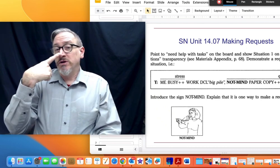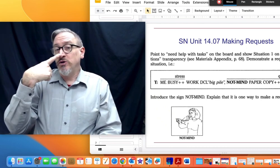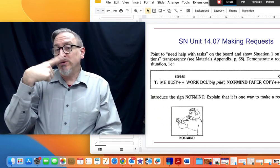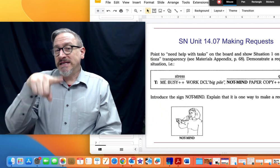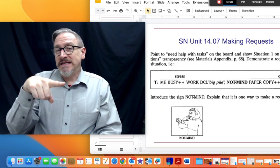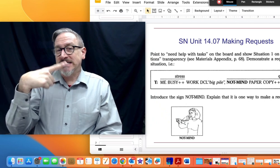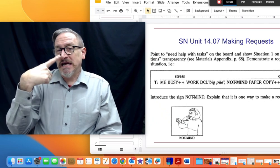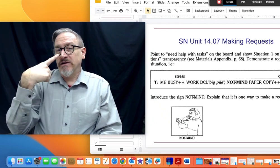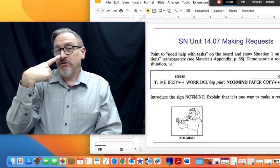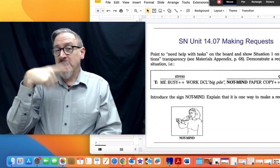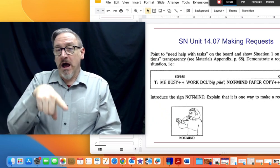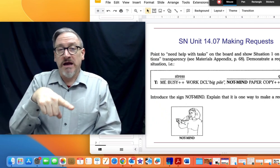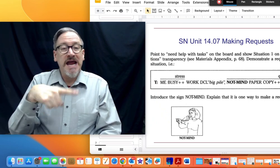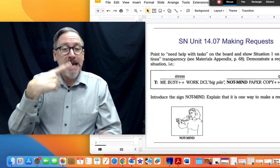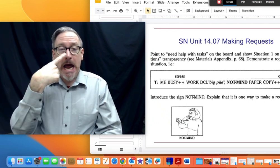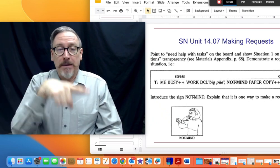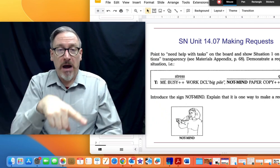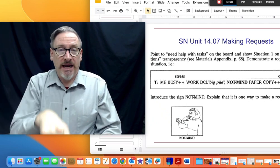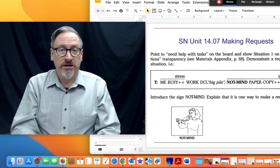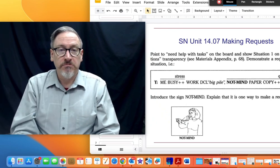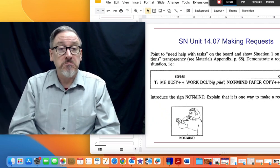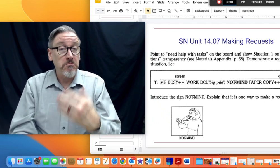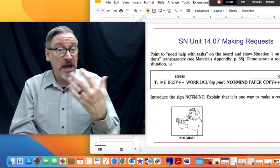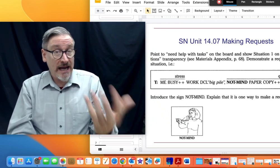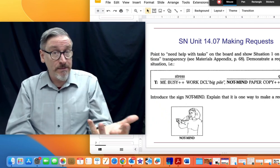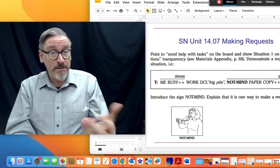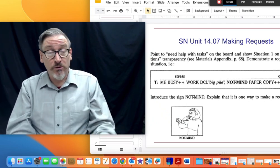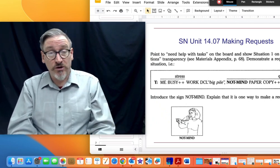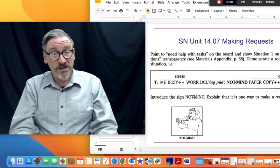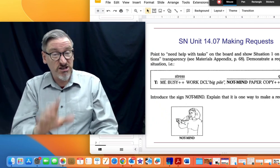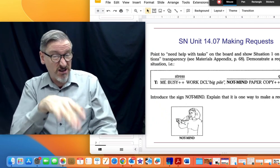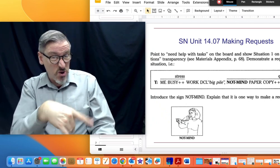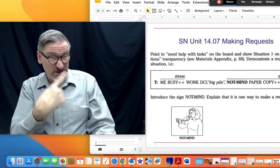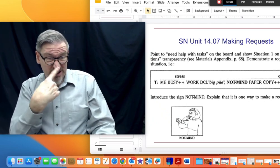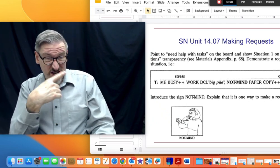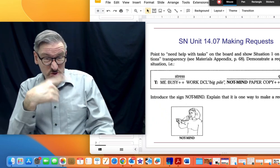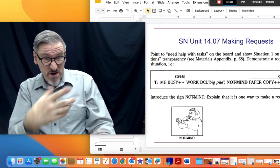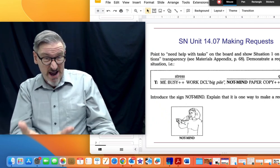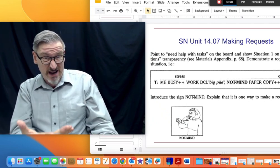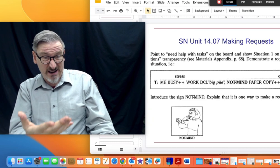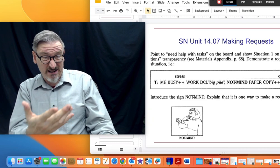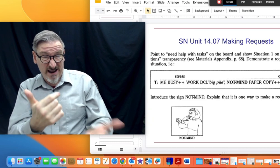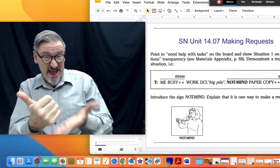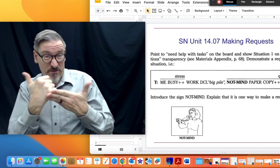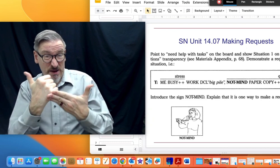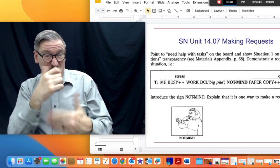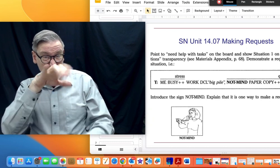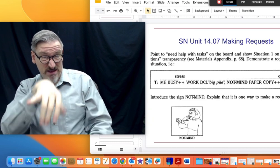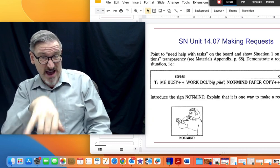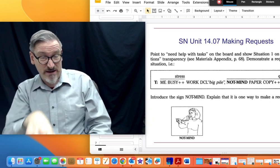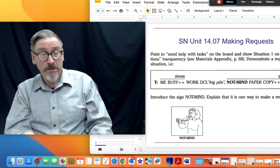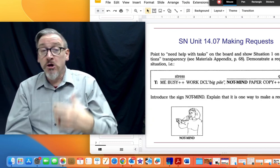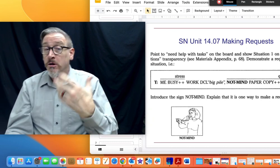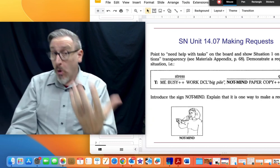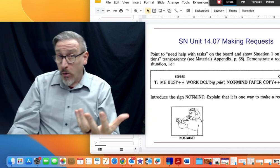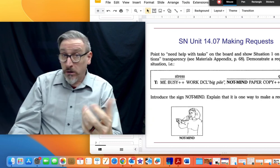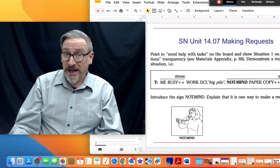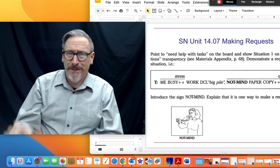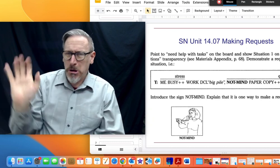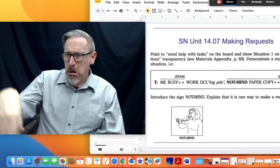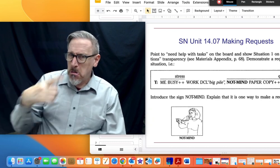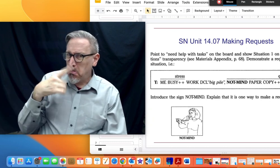So using this sign for not mind, it can be both a question, oh, do you mind helping me with that?